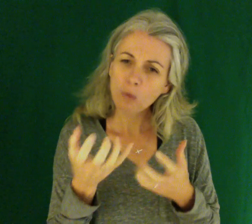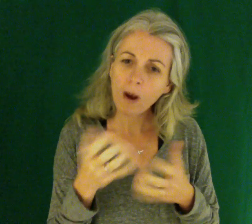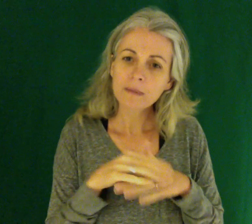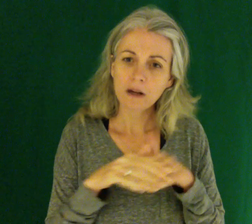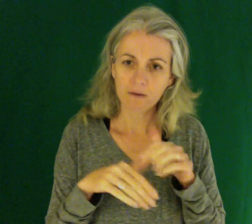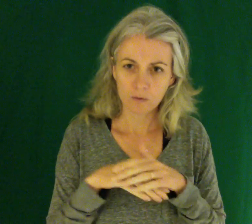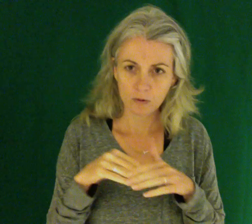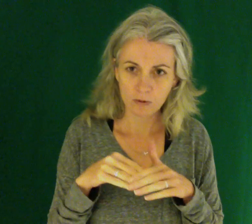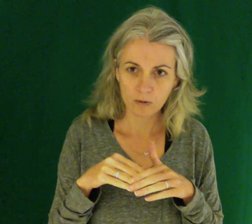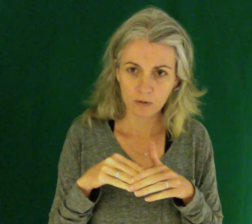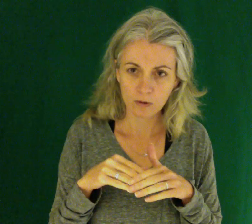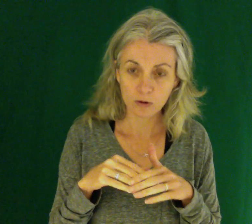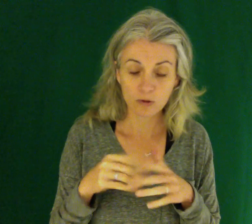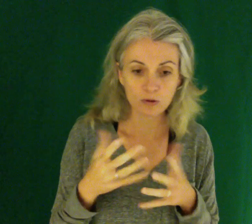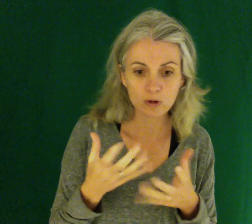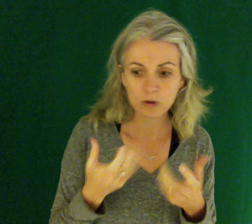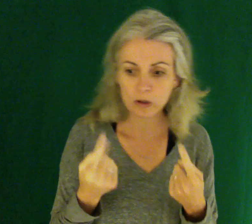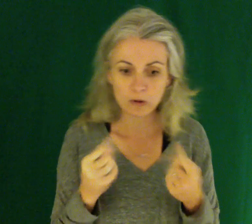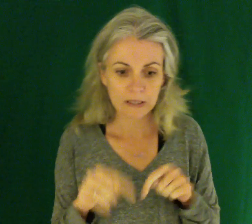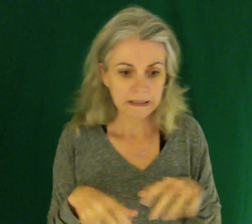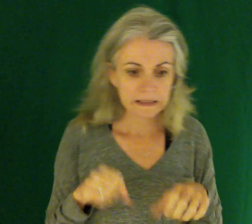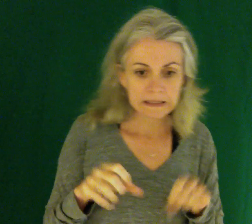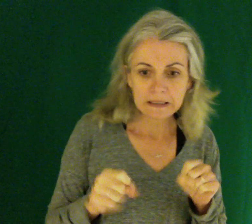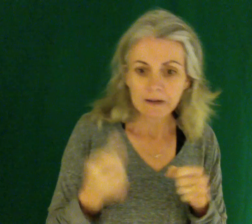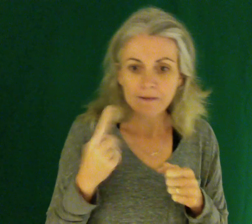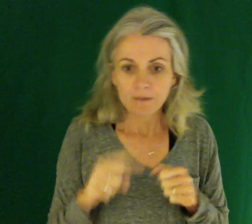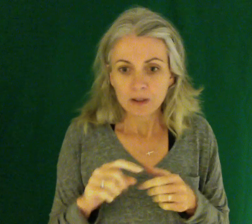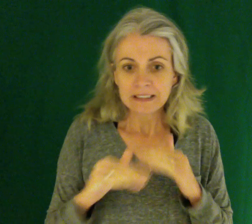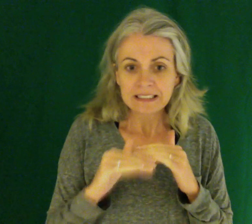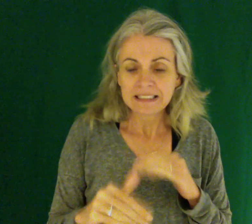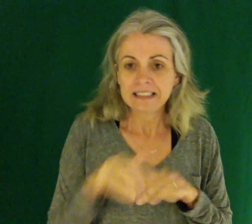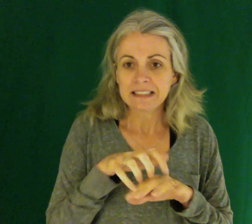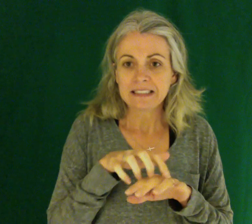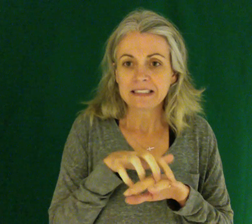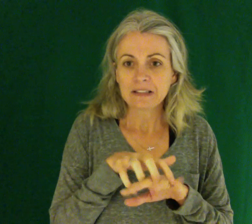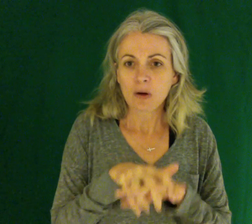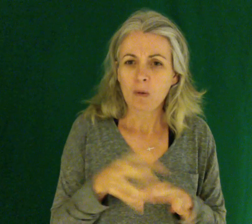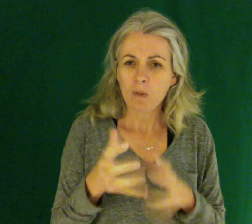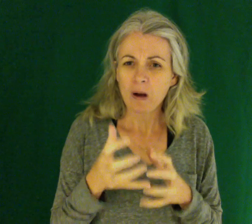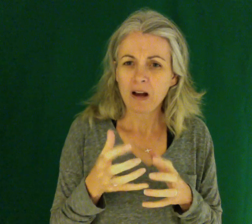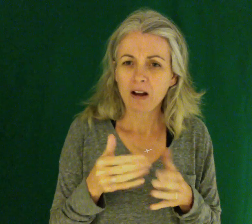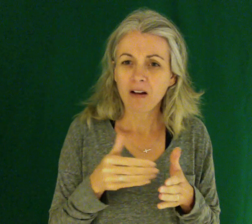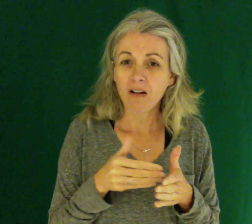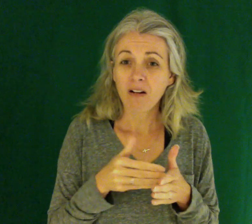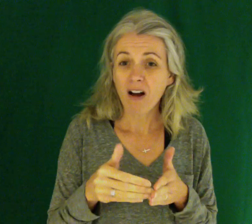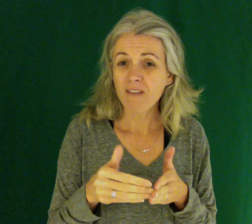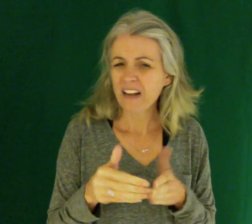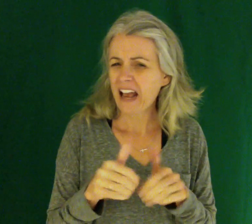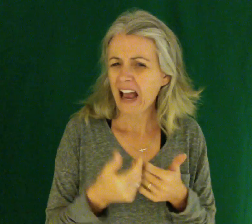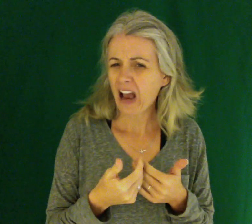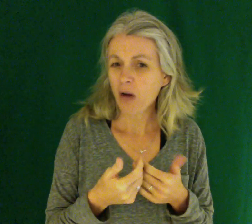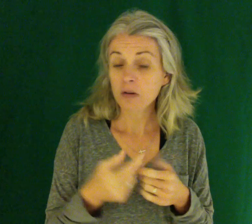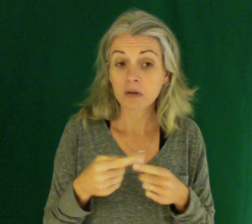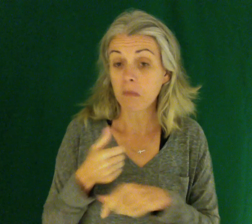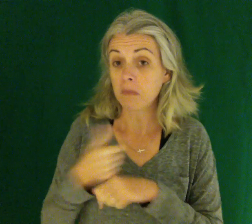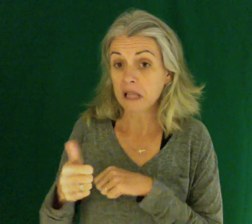you scramble for ground. And often what that is blaming somebody else, striking out at somebody